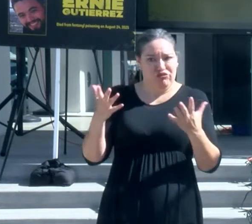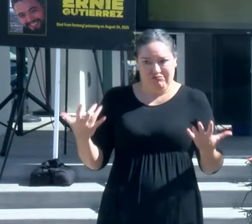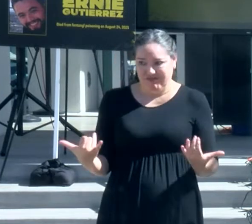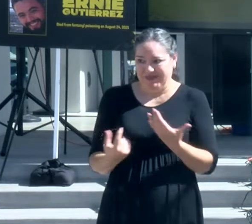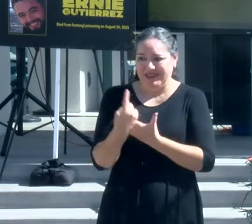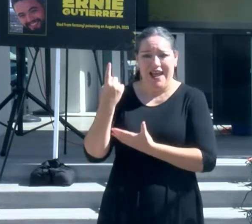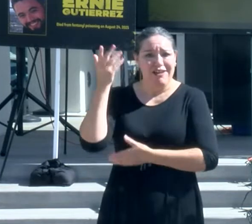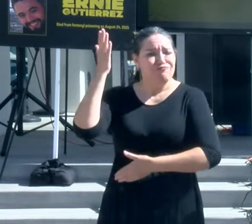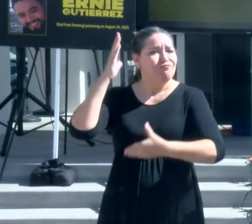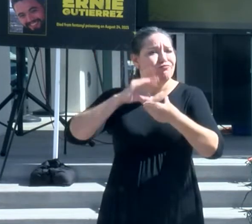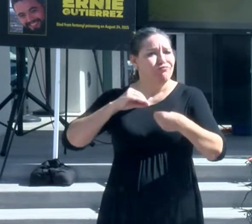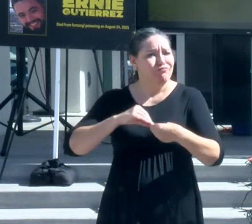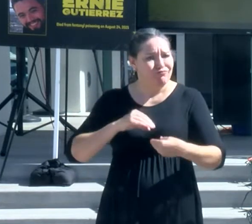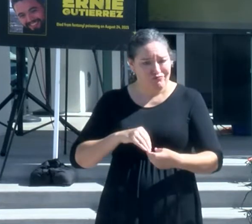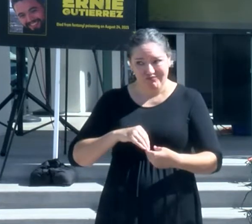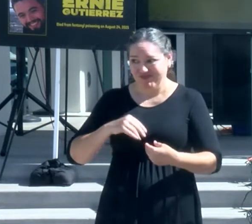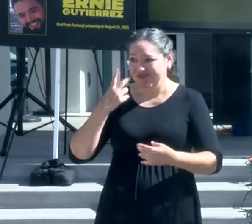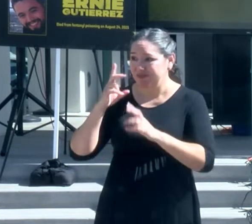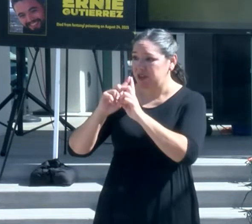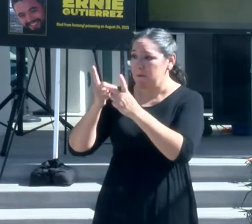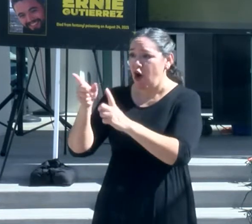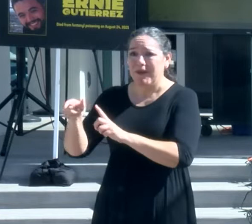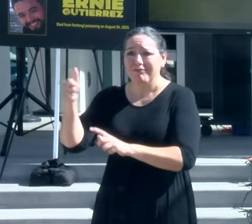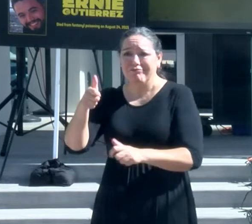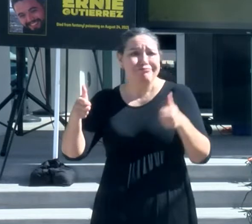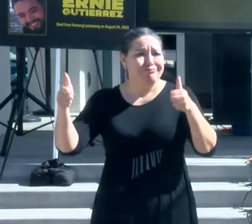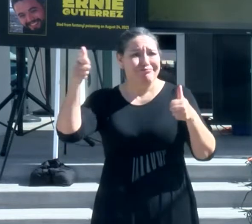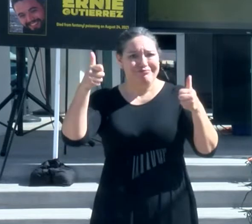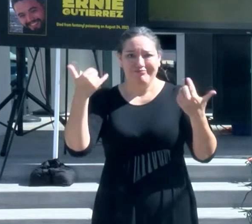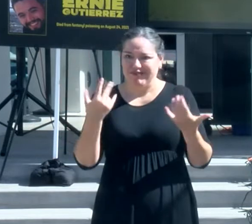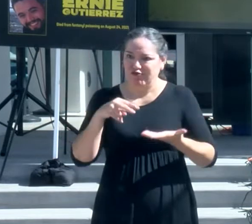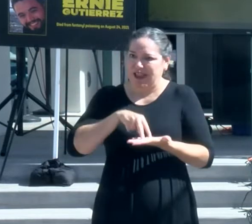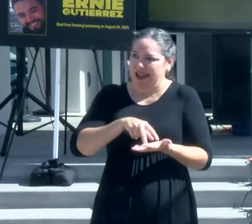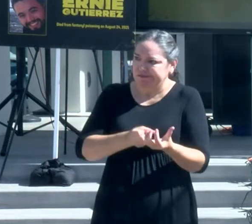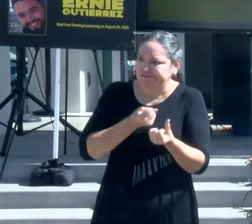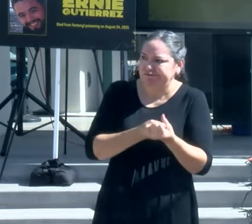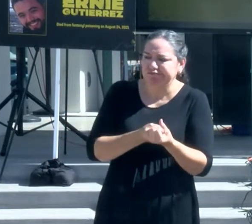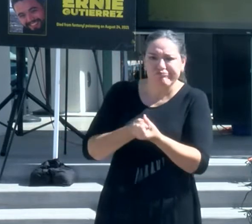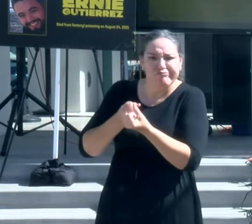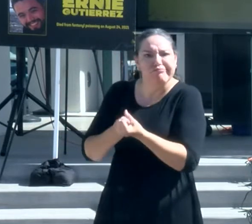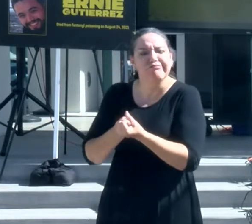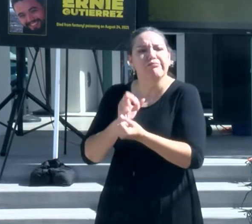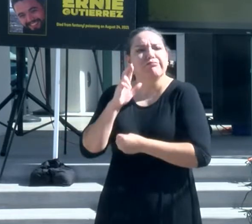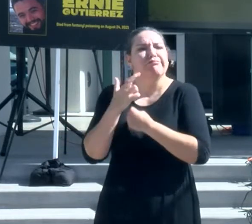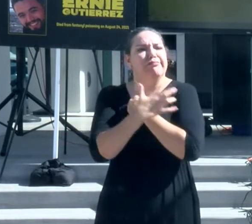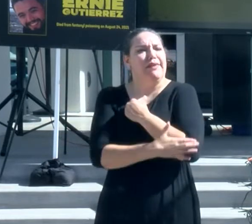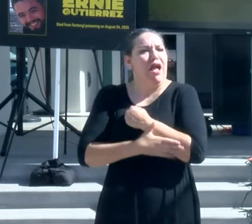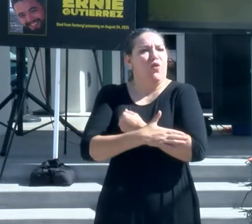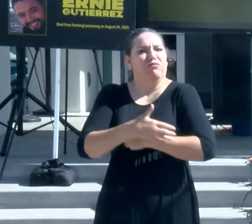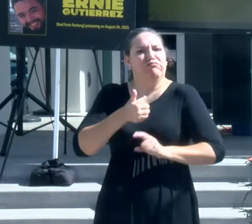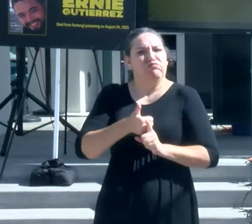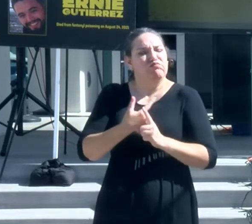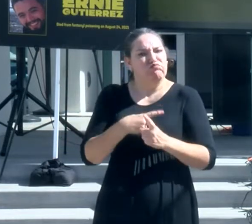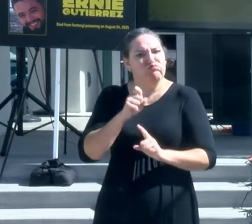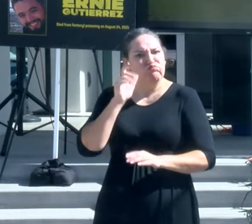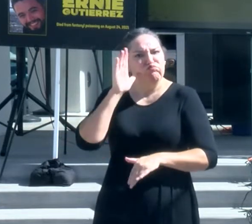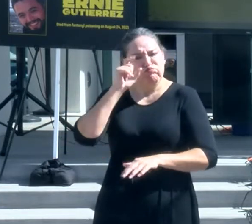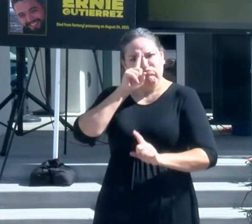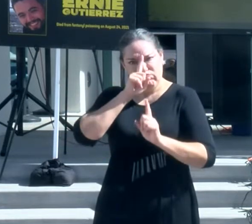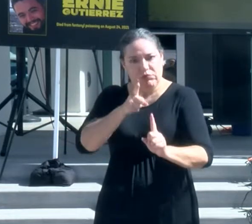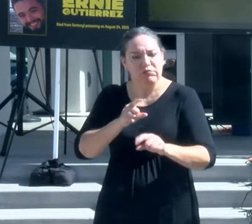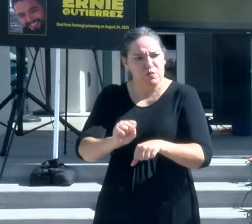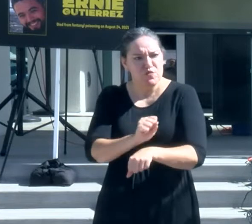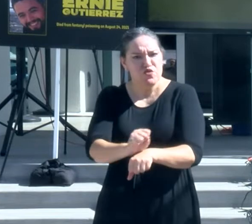today and the department heads standing with us, the County of Riverside has diligently